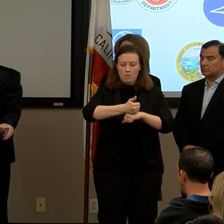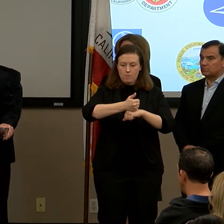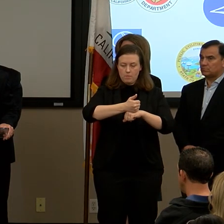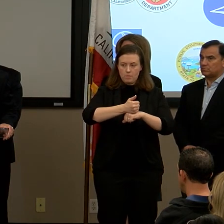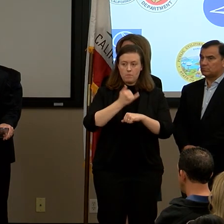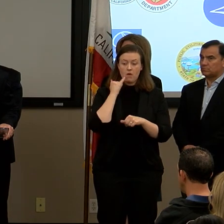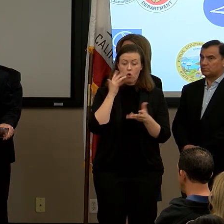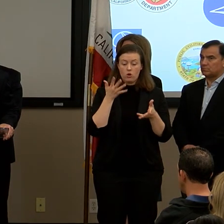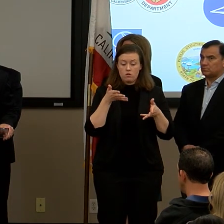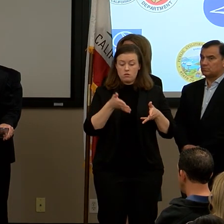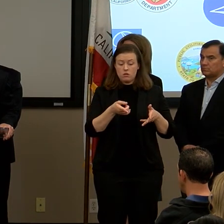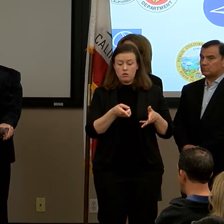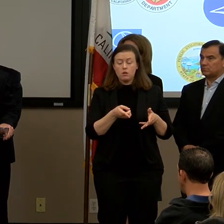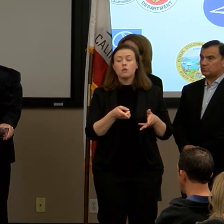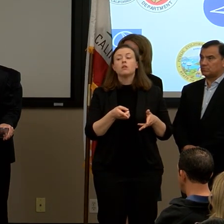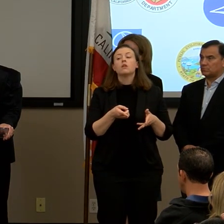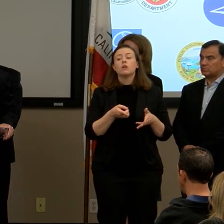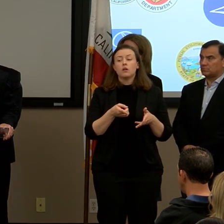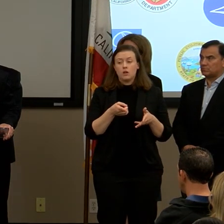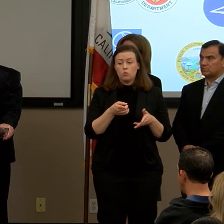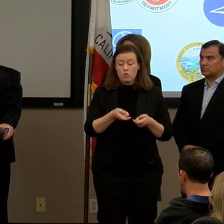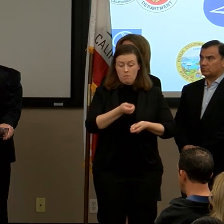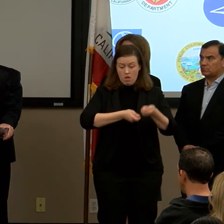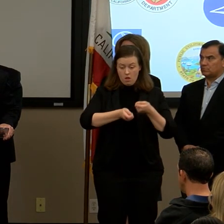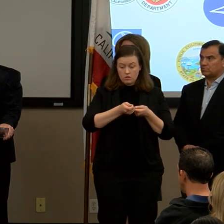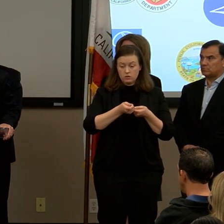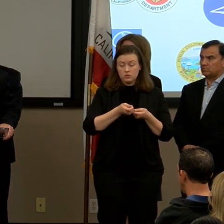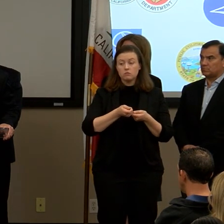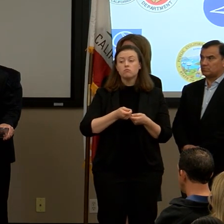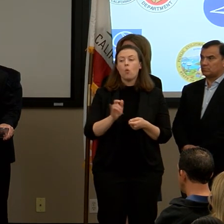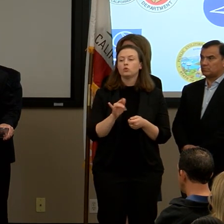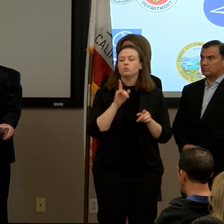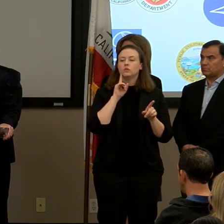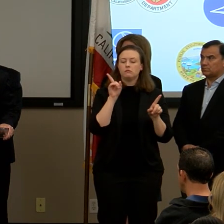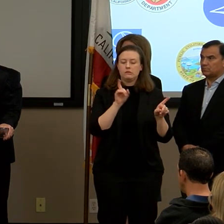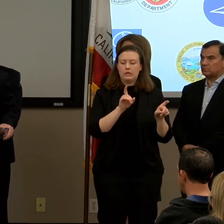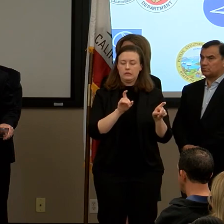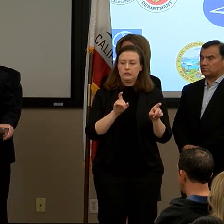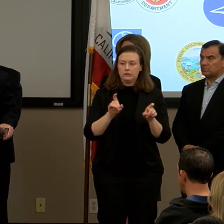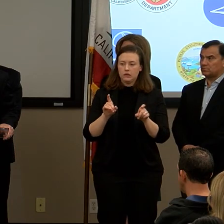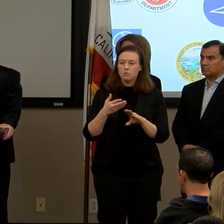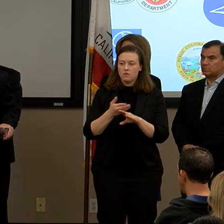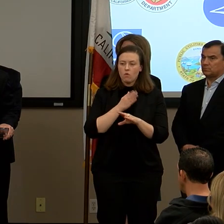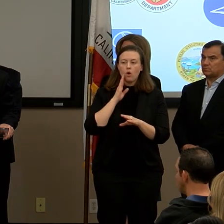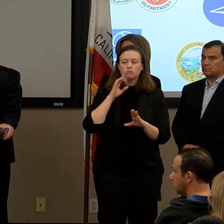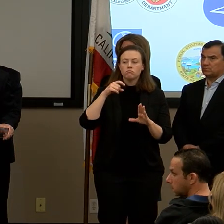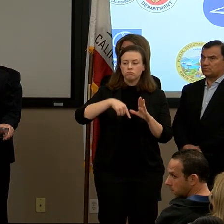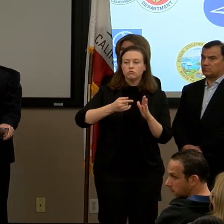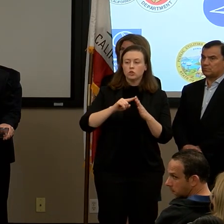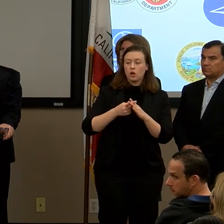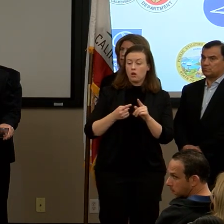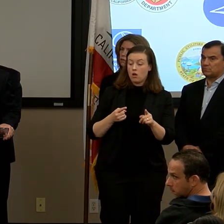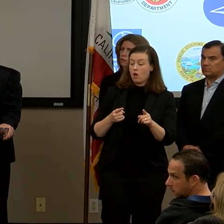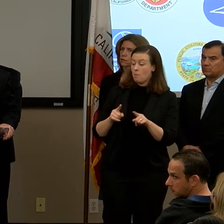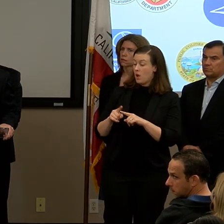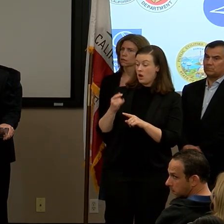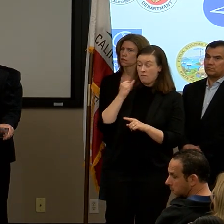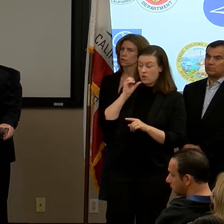were pre-existing and they are just going to be replaced, they need to be tested also before the injection begins.